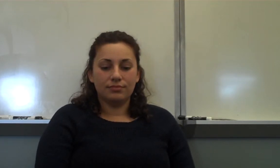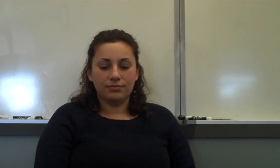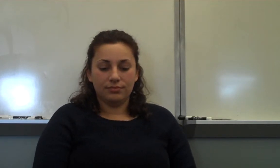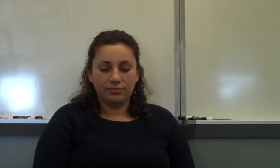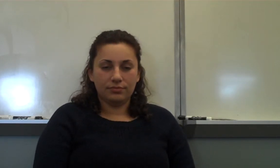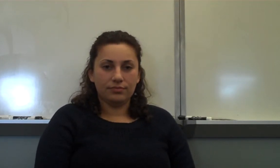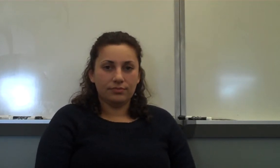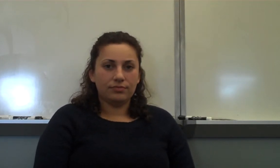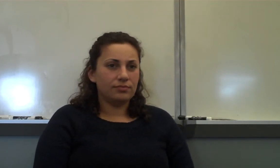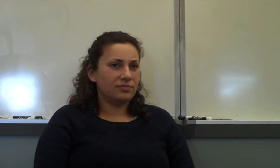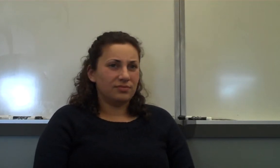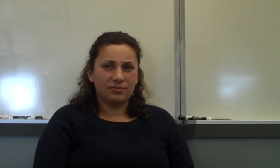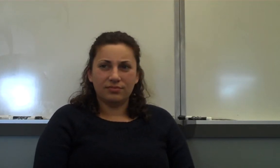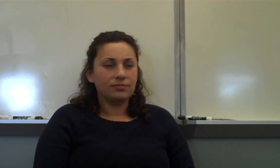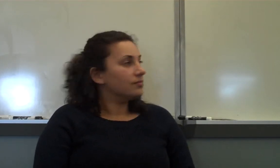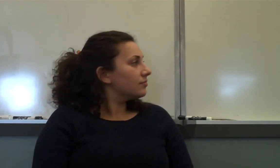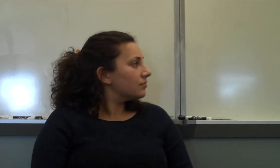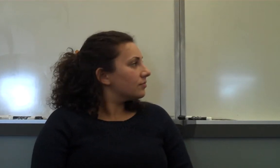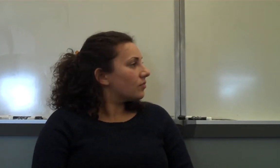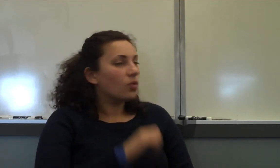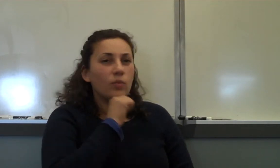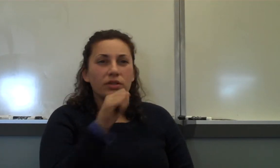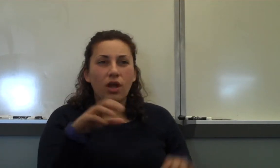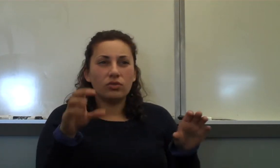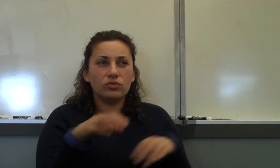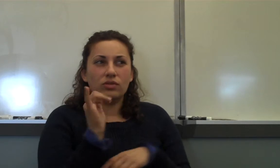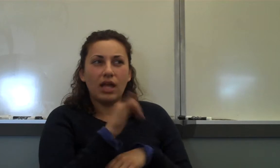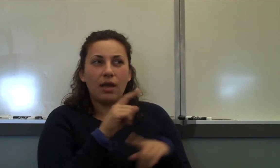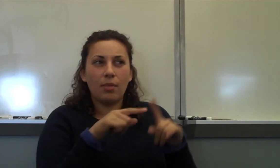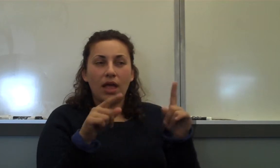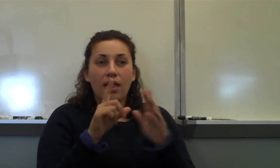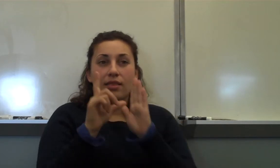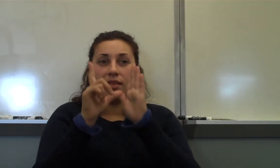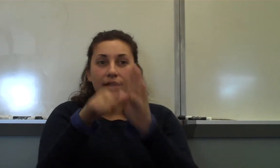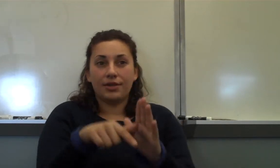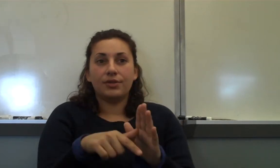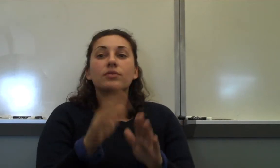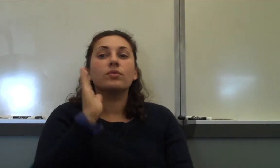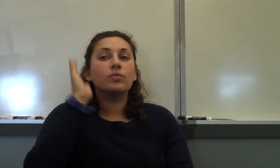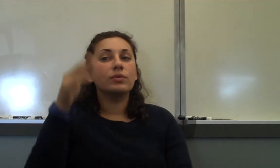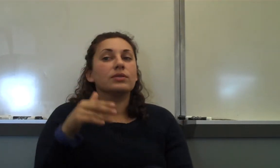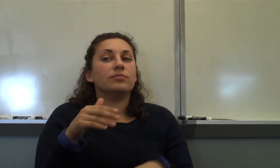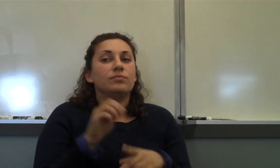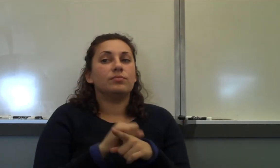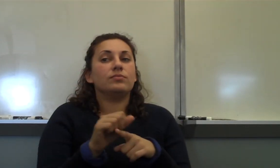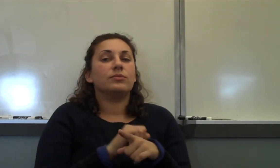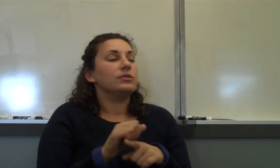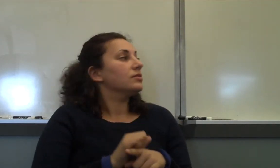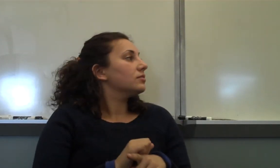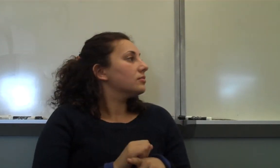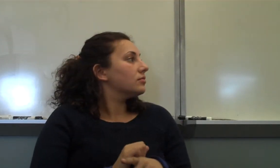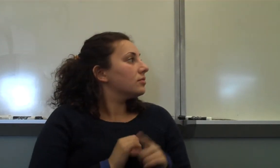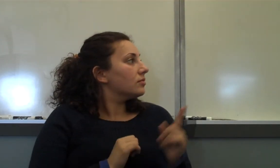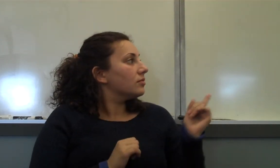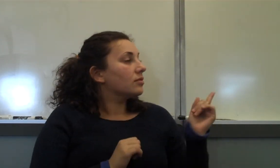We don't do this calculation, but not in this class, but later on we do it. We take that distance,